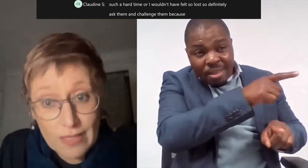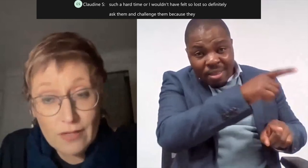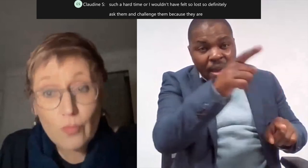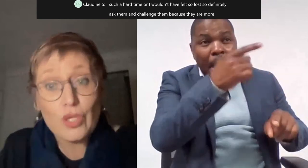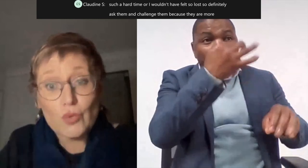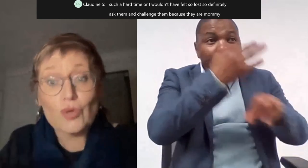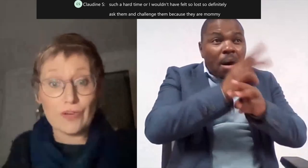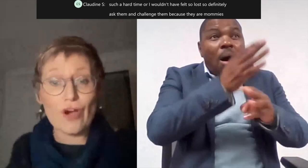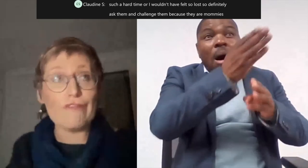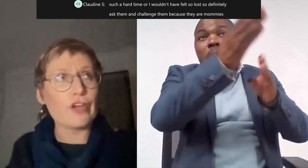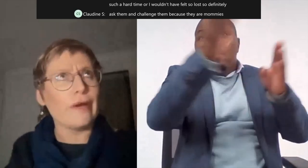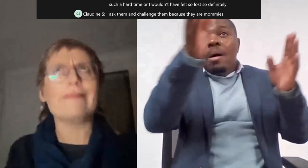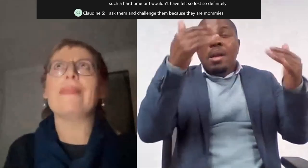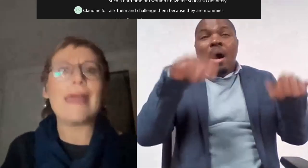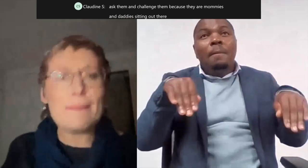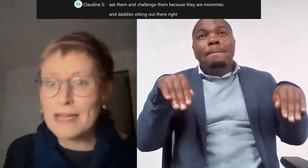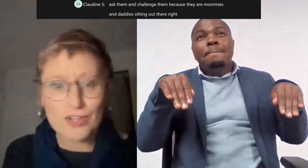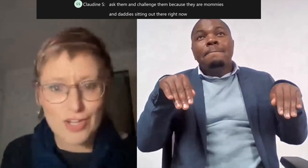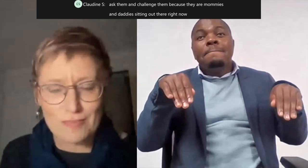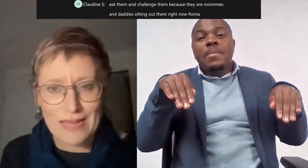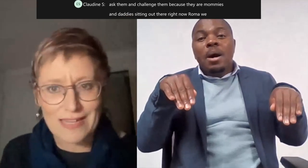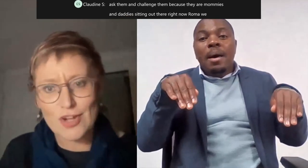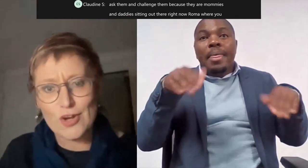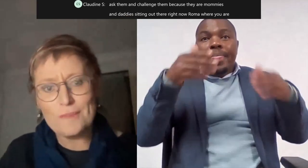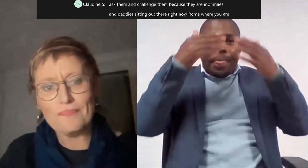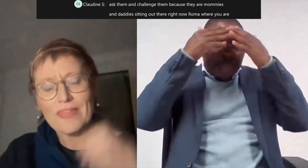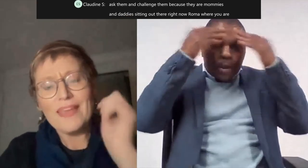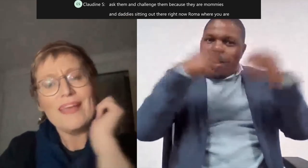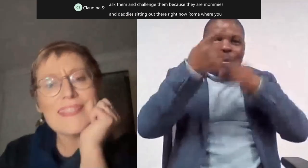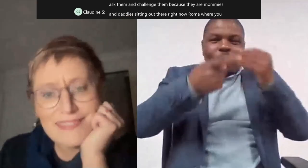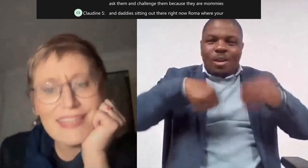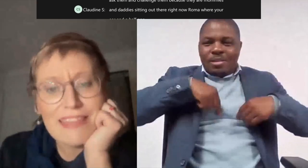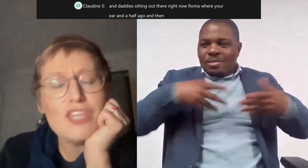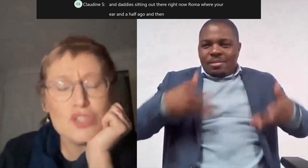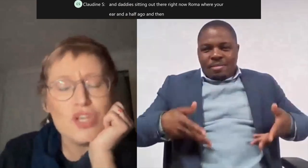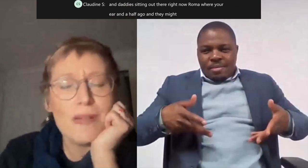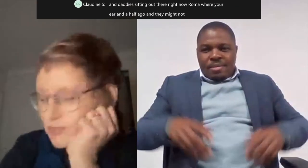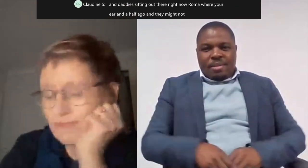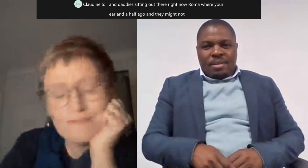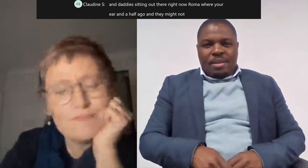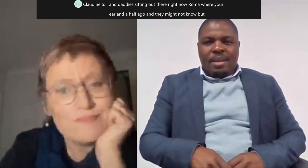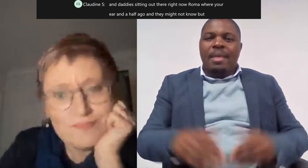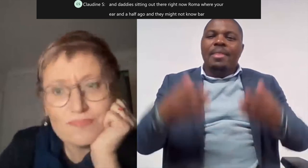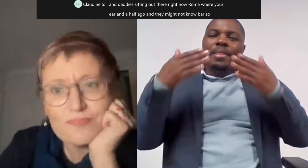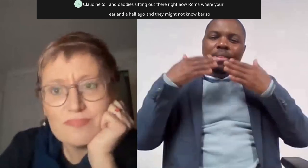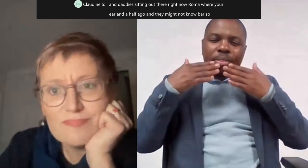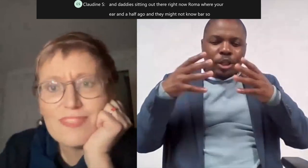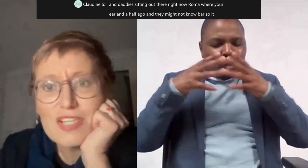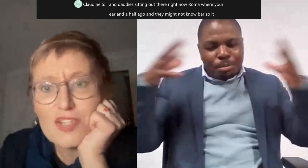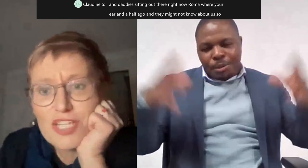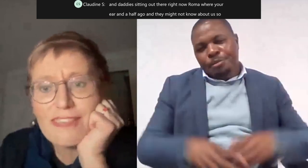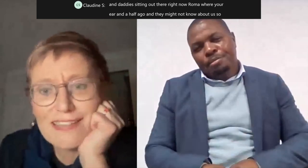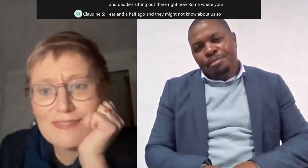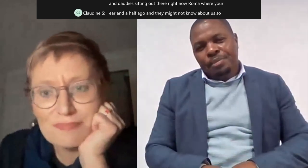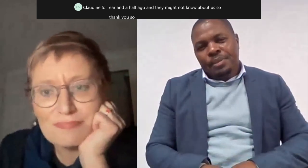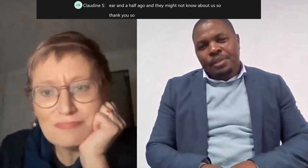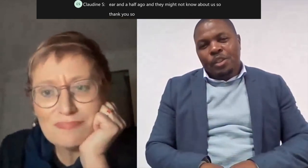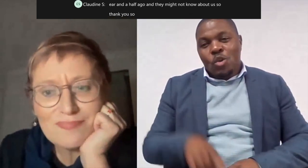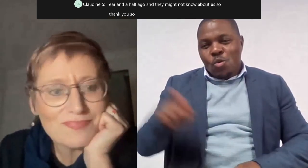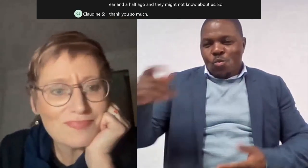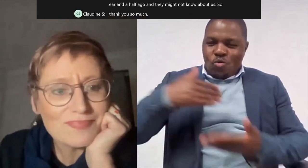right now, Roma, where you were a year and a half ago, and they might not know about us. So thank you so much that you shared